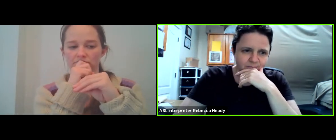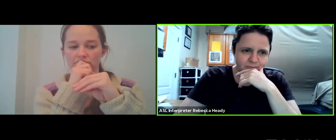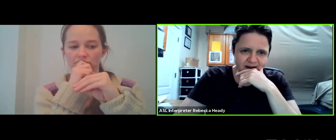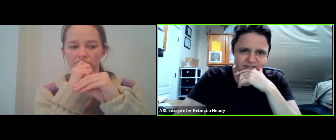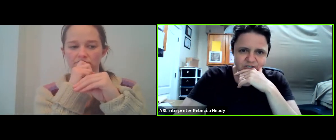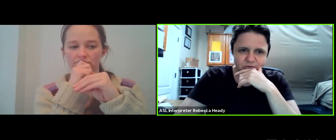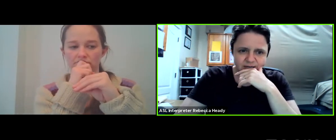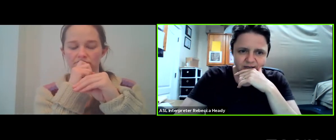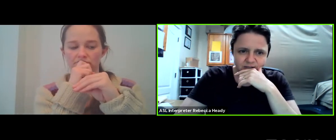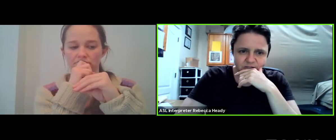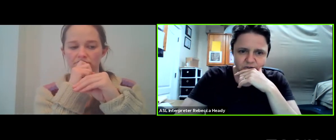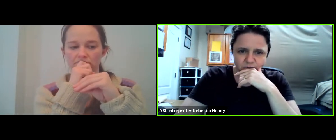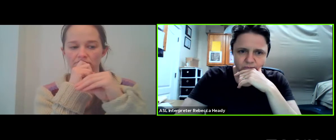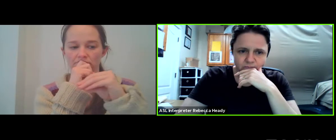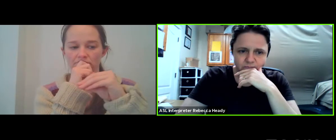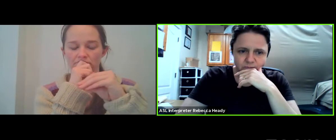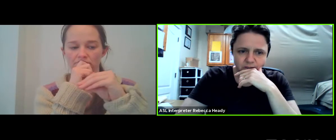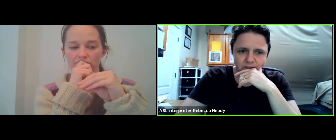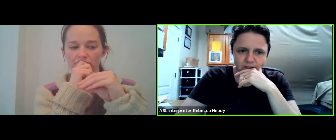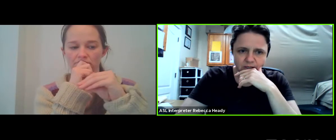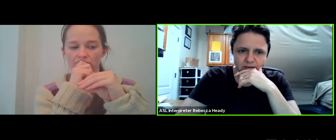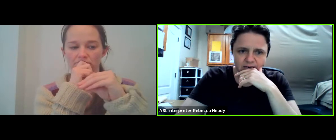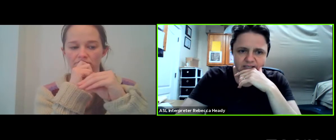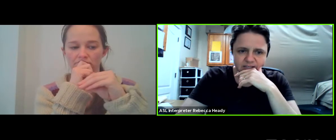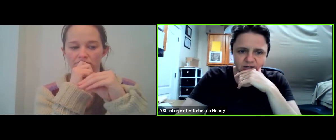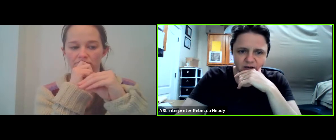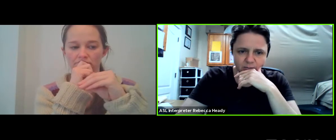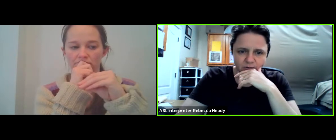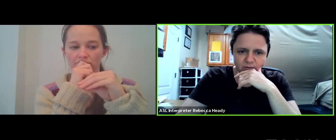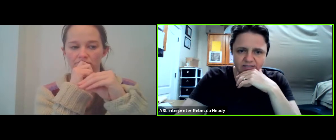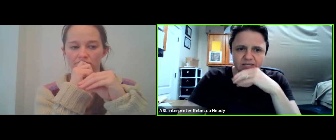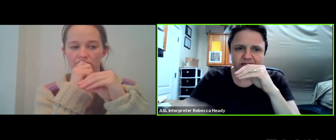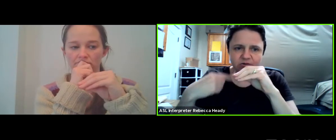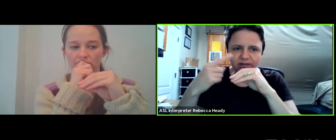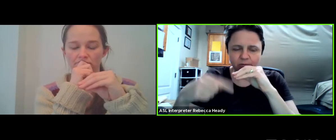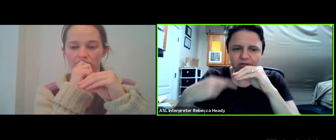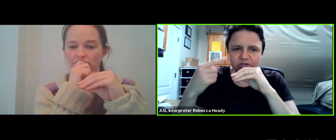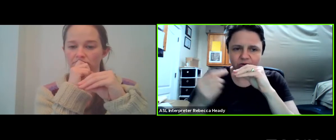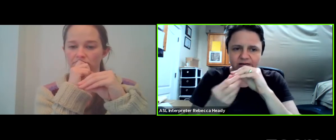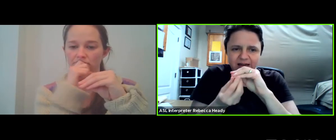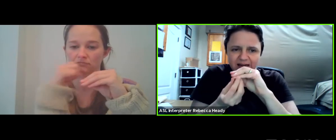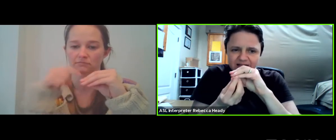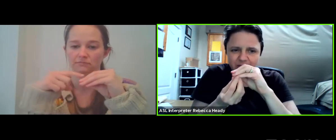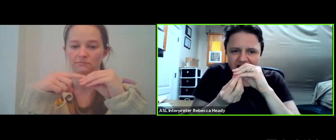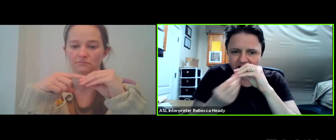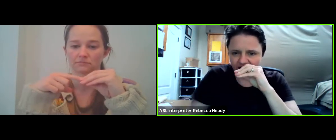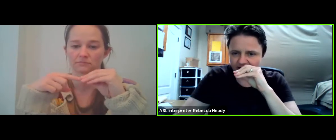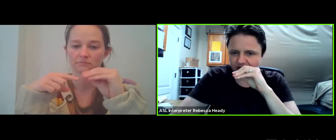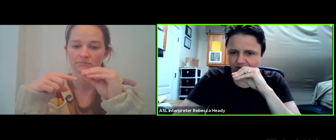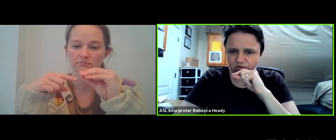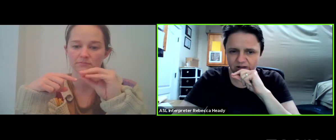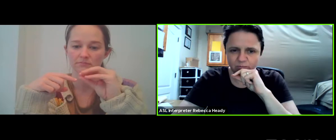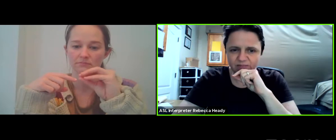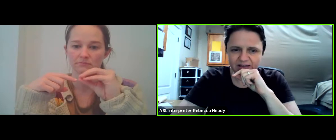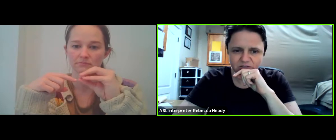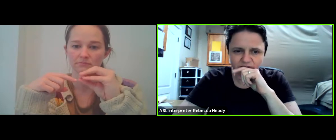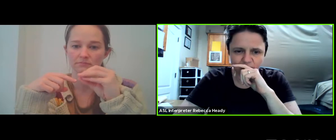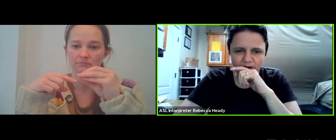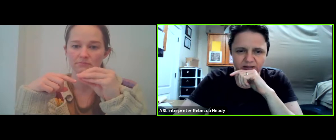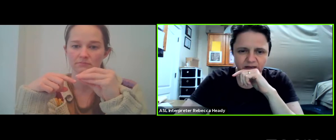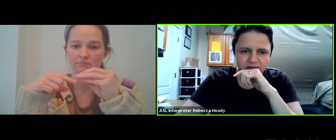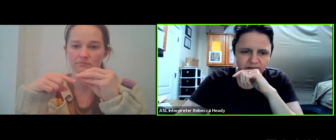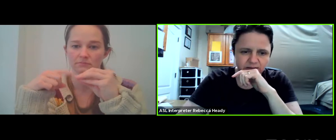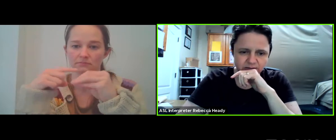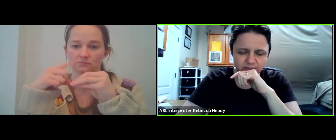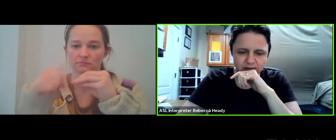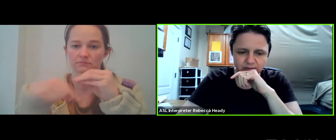Excuse me. But I do need to, and he does it a couple of ways. He's doing it with, he's got his pinky kind of tucked underneath, but that's just